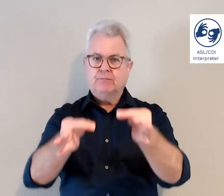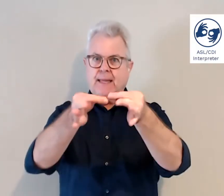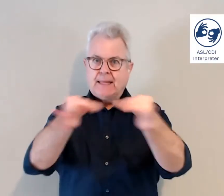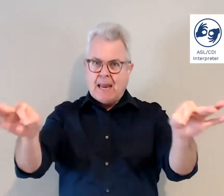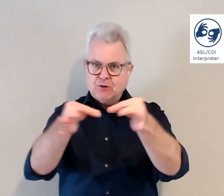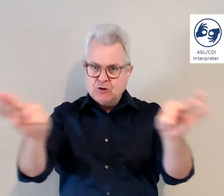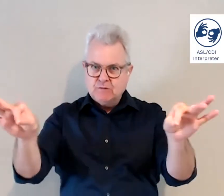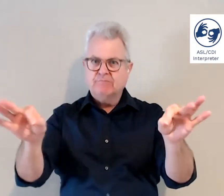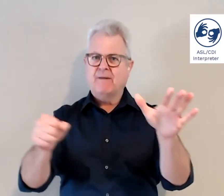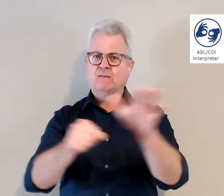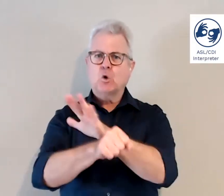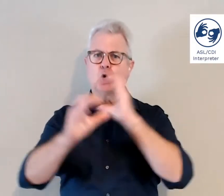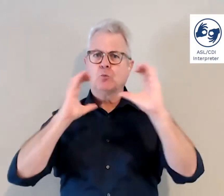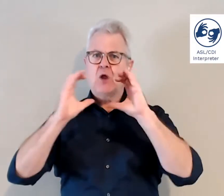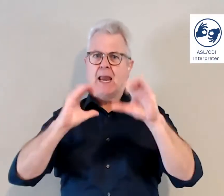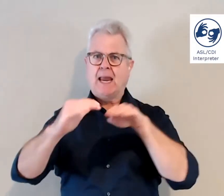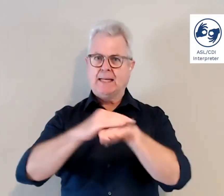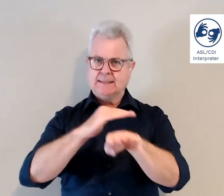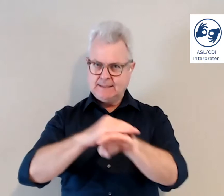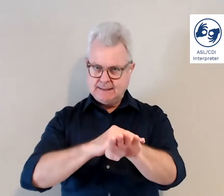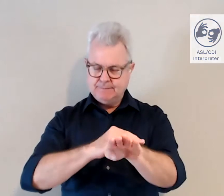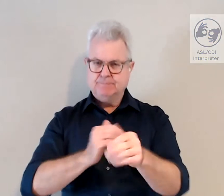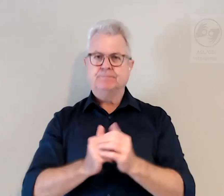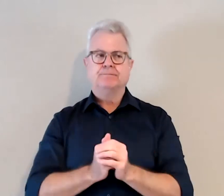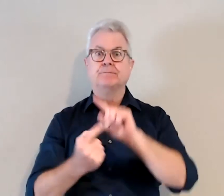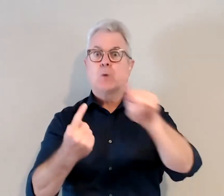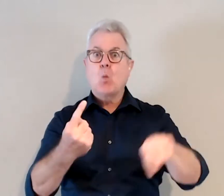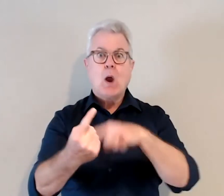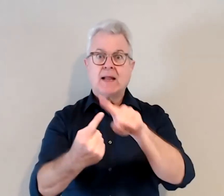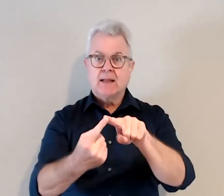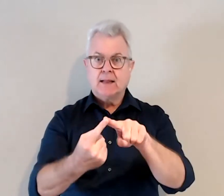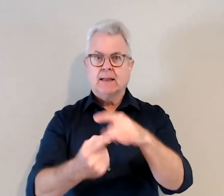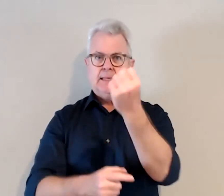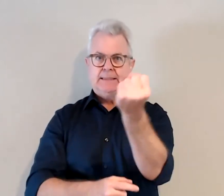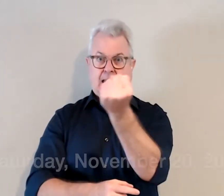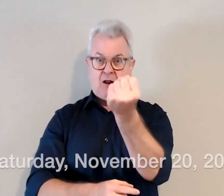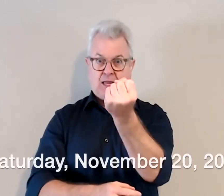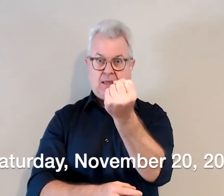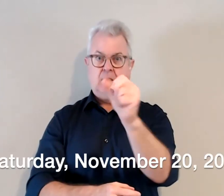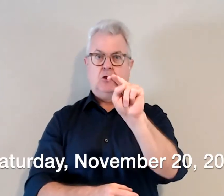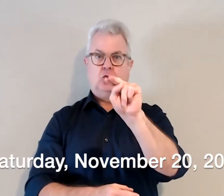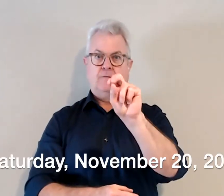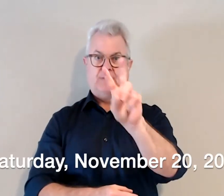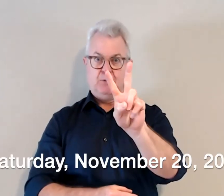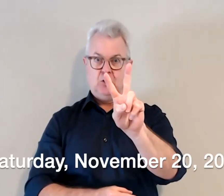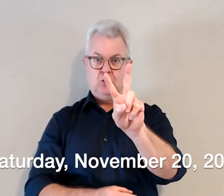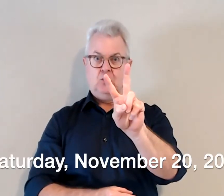There will be interpreters provided and closed captioning. Full communication accessibility will be available. The date will be